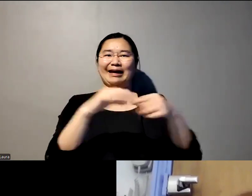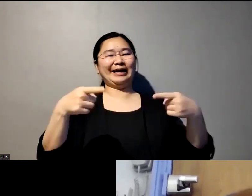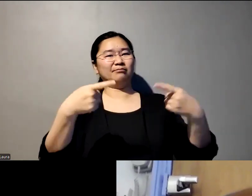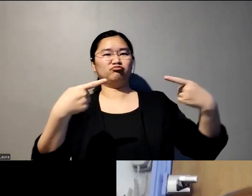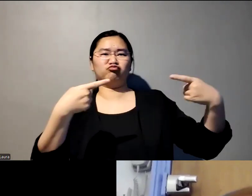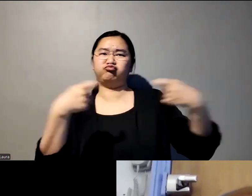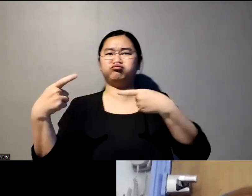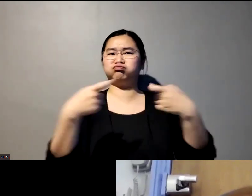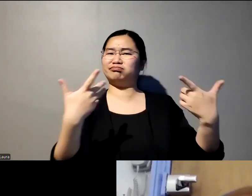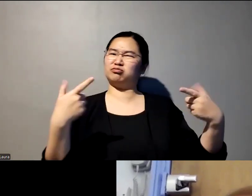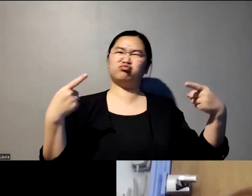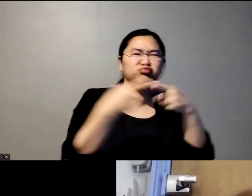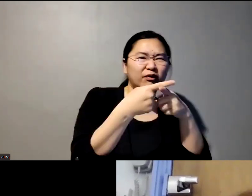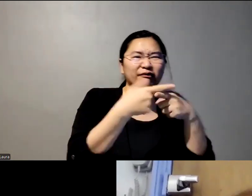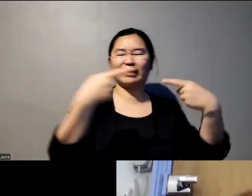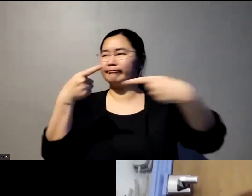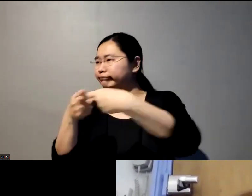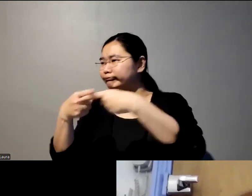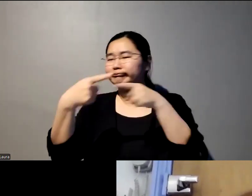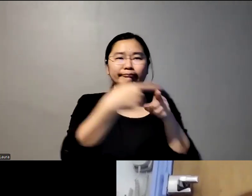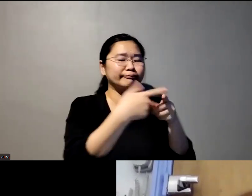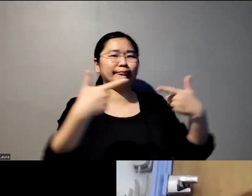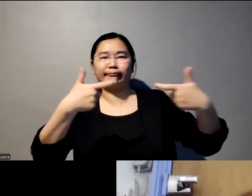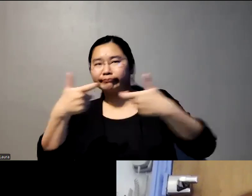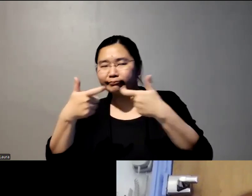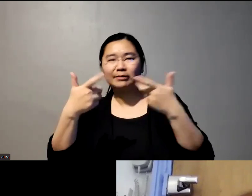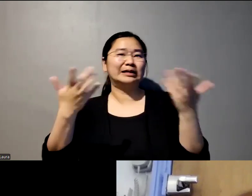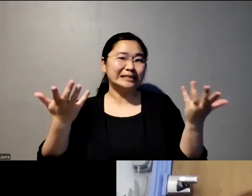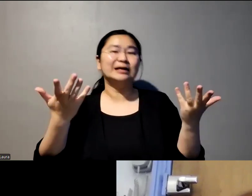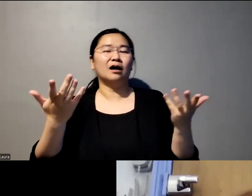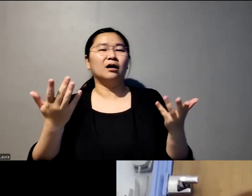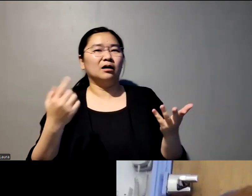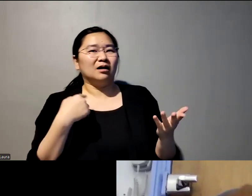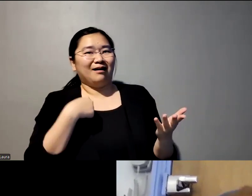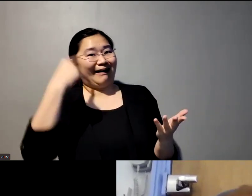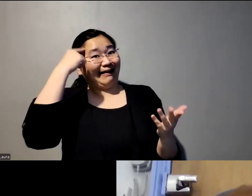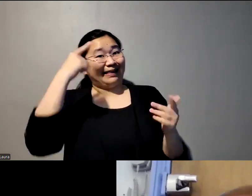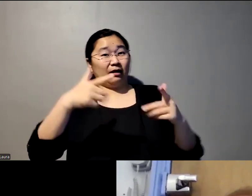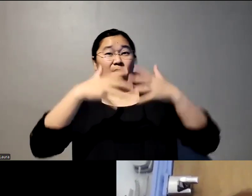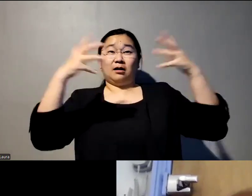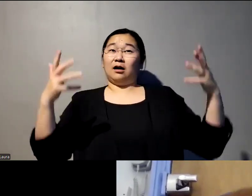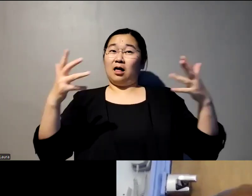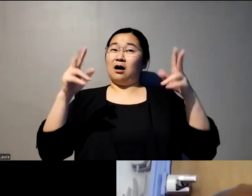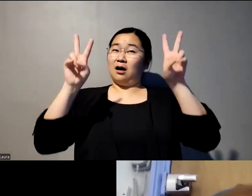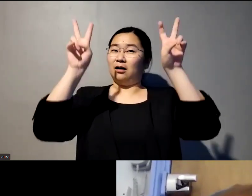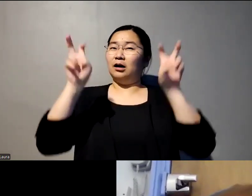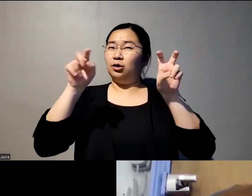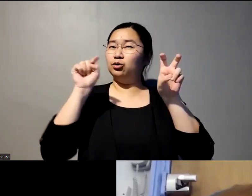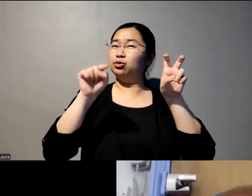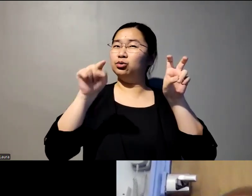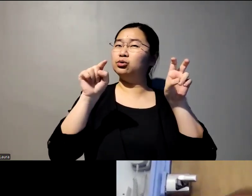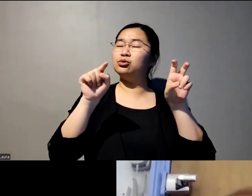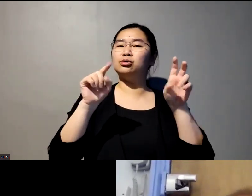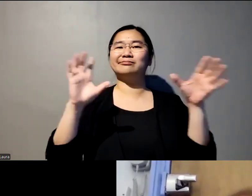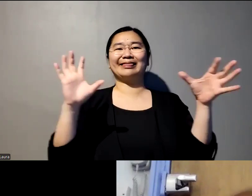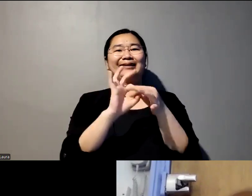real context where deinstitutionalization can work. And as a sort of key part of implementing